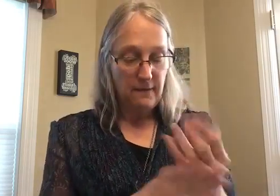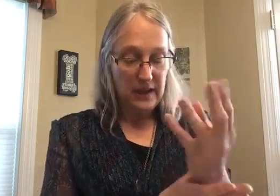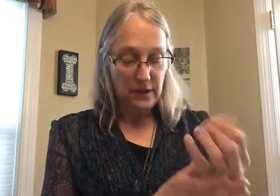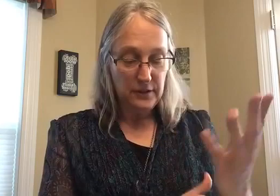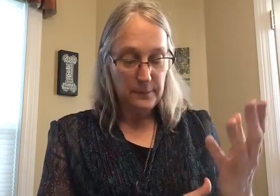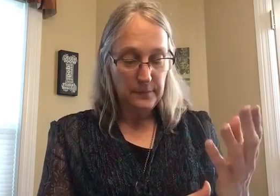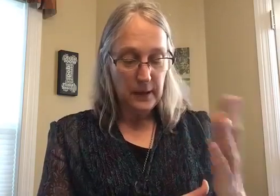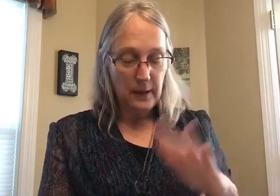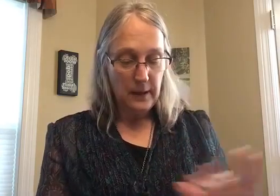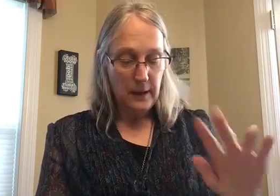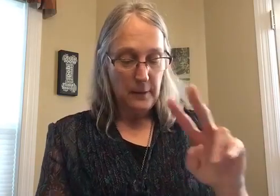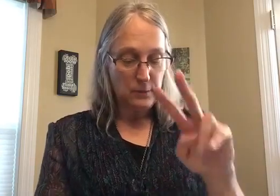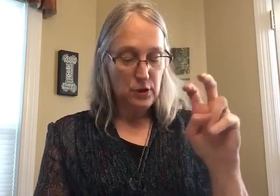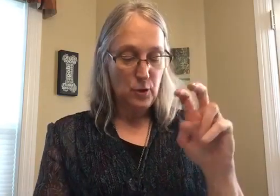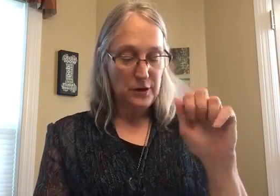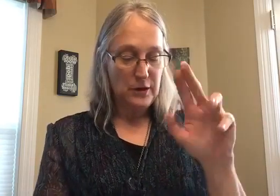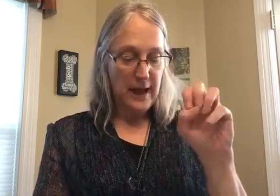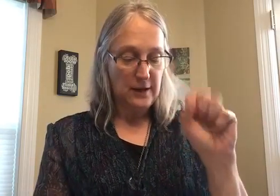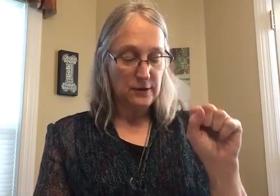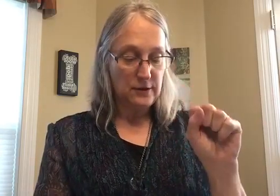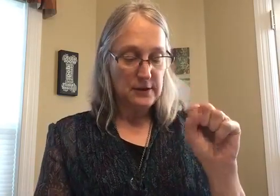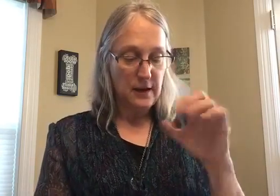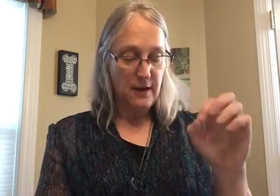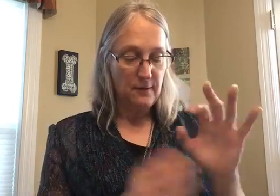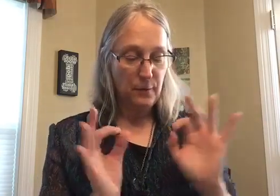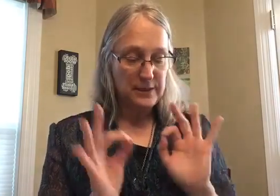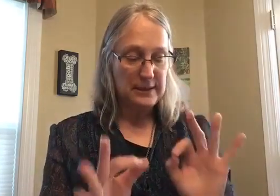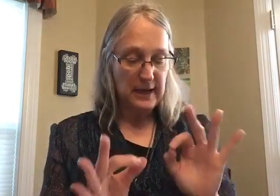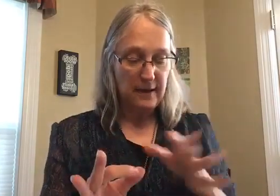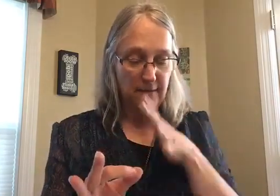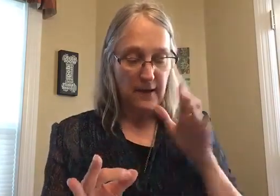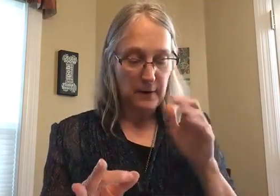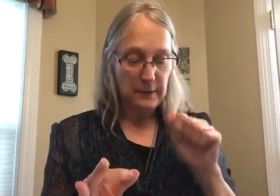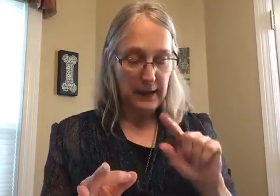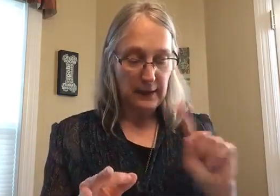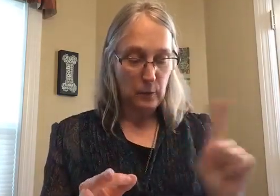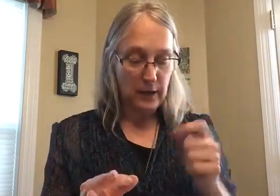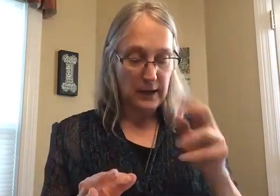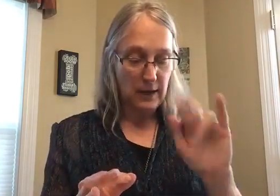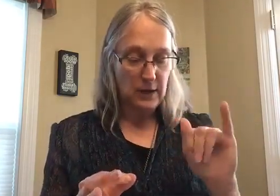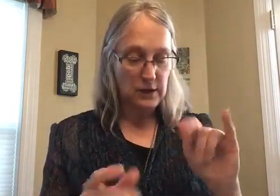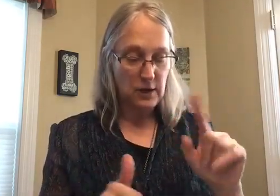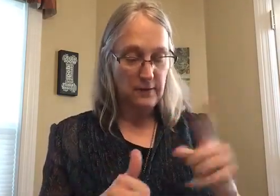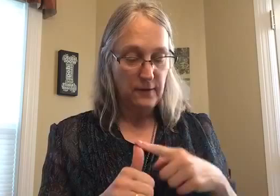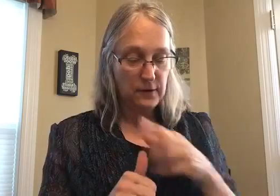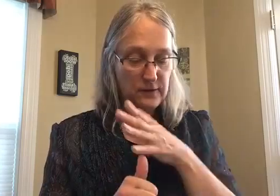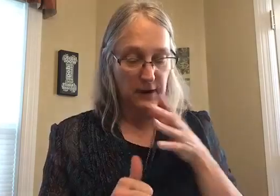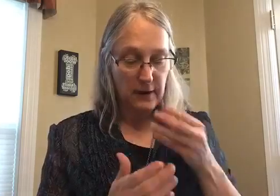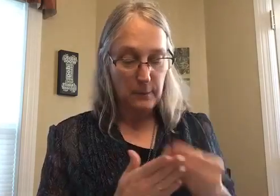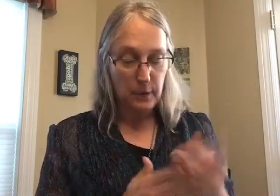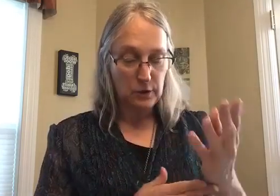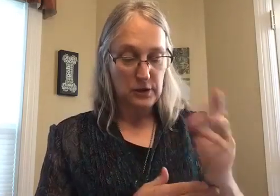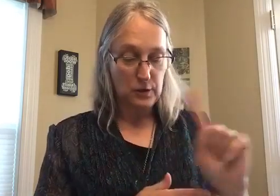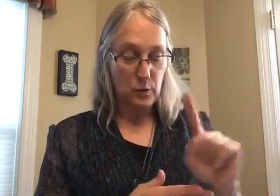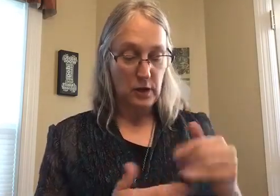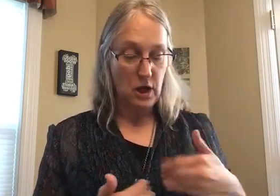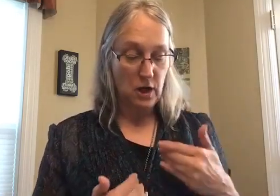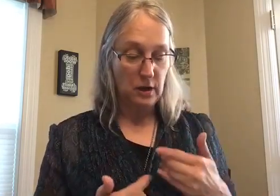field, about 200 acres of pristine farmland where Gary Young's first farm purchase, where Young